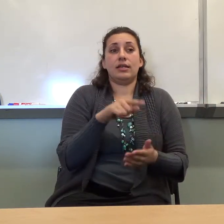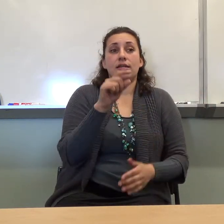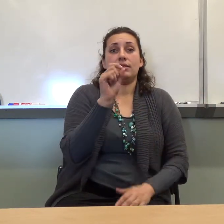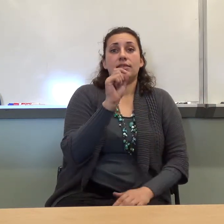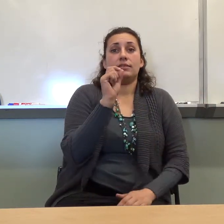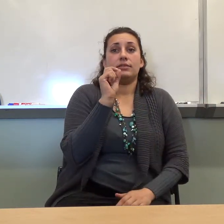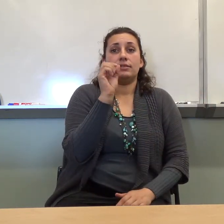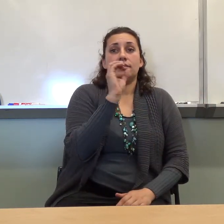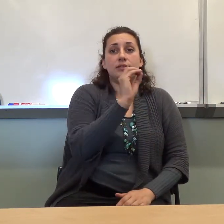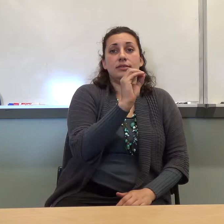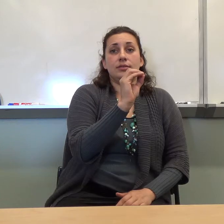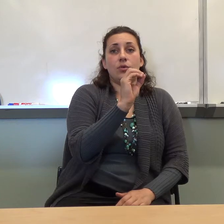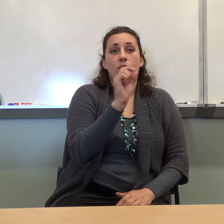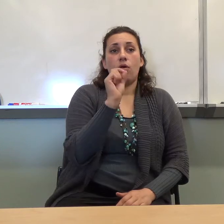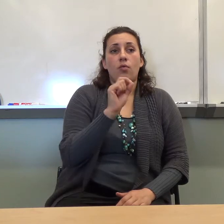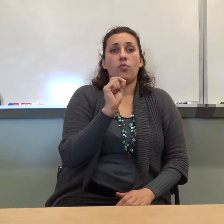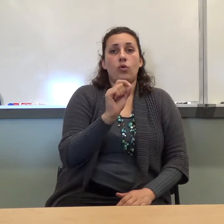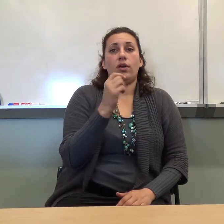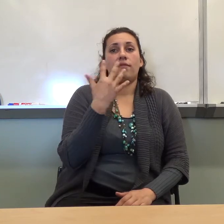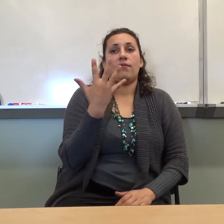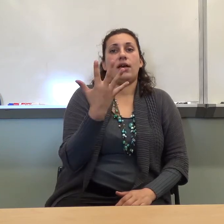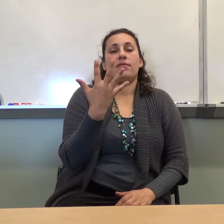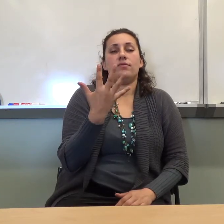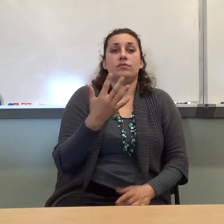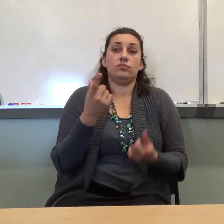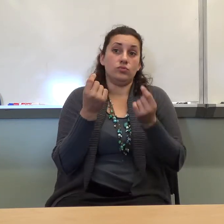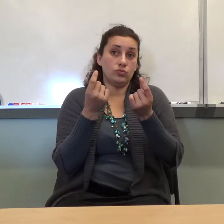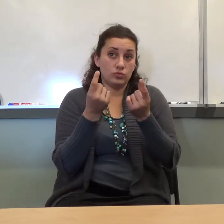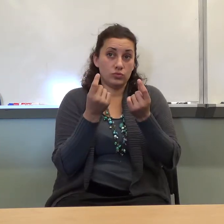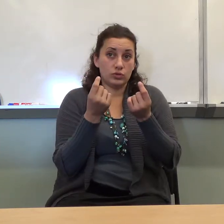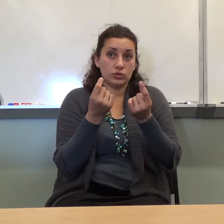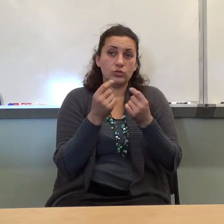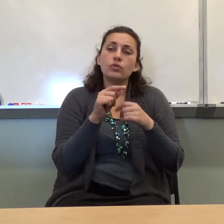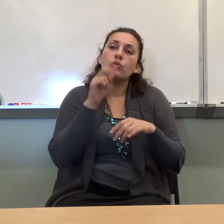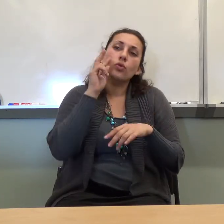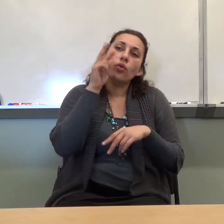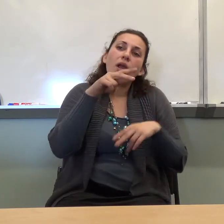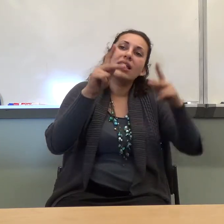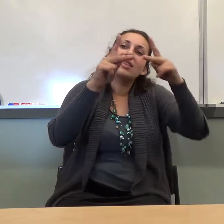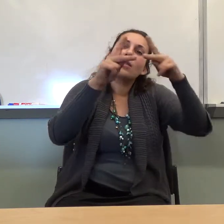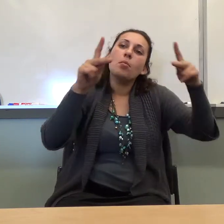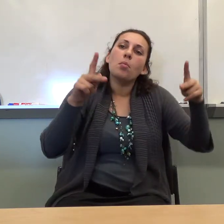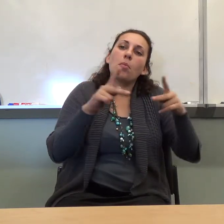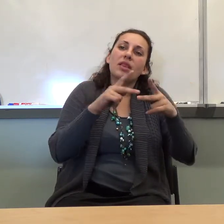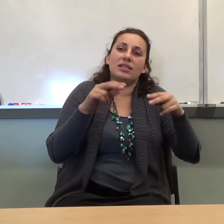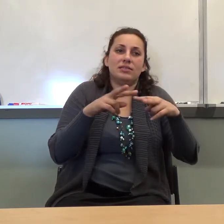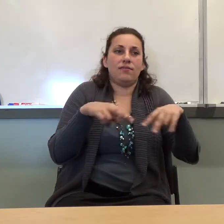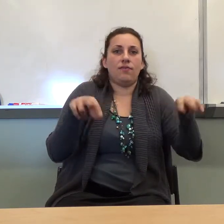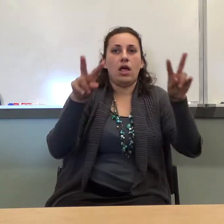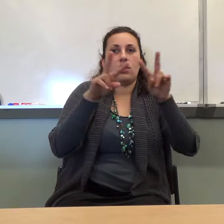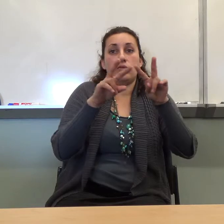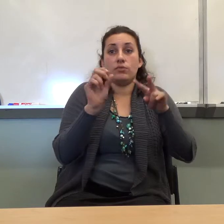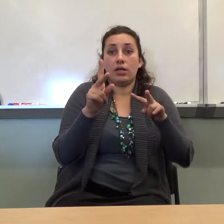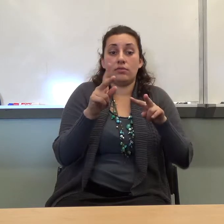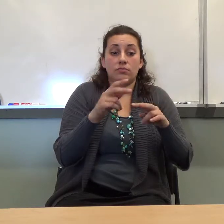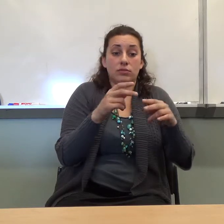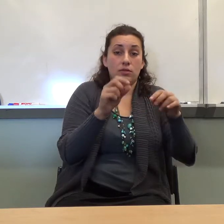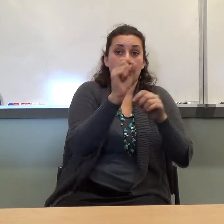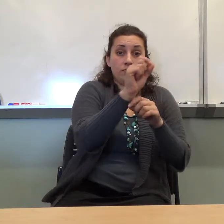decimals is a very simple process. You simply look at place value by place value. Okay, so first we go to tenths. This is 4